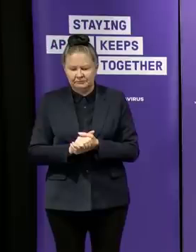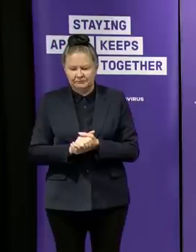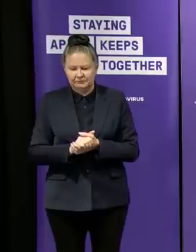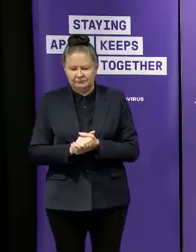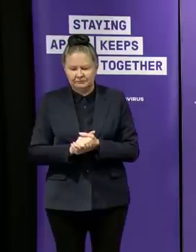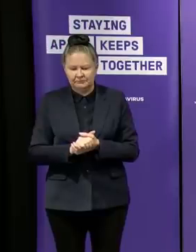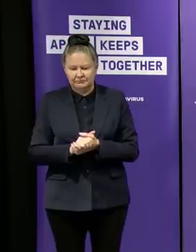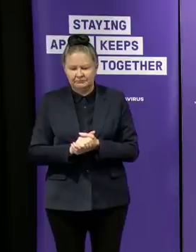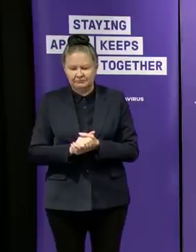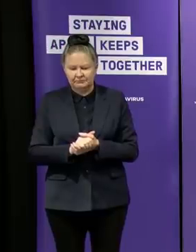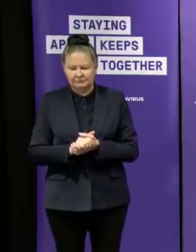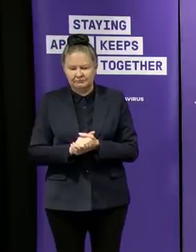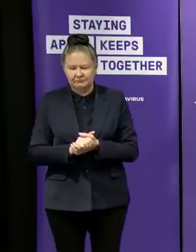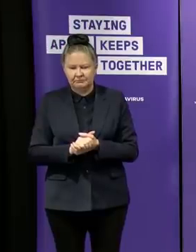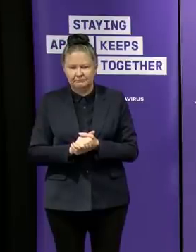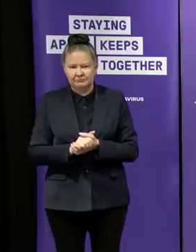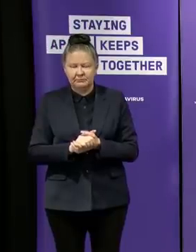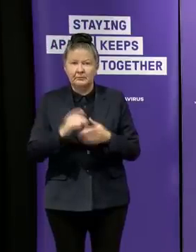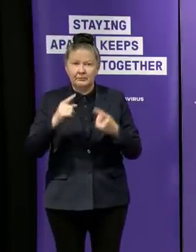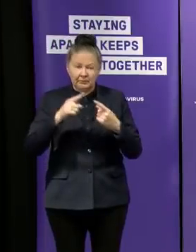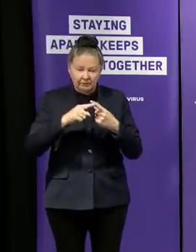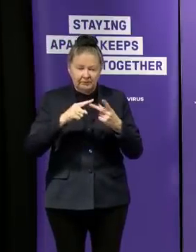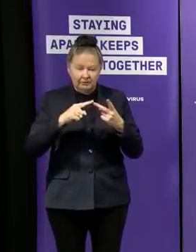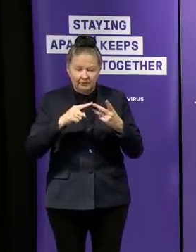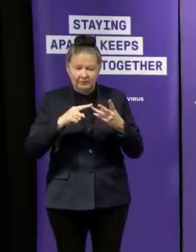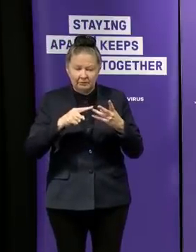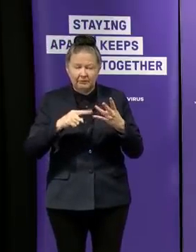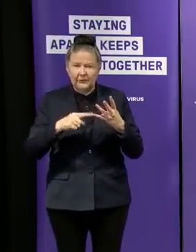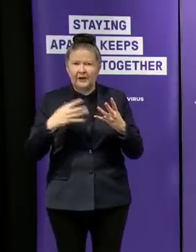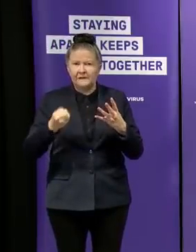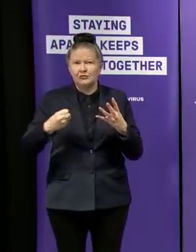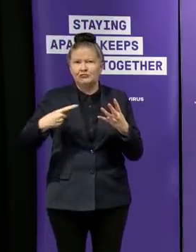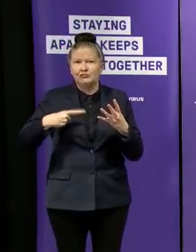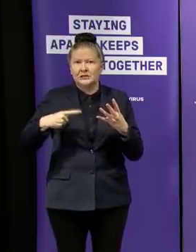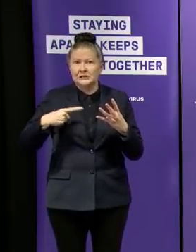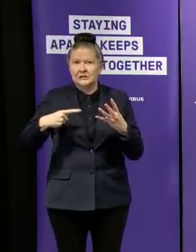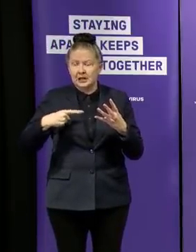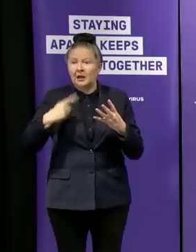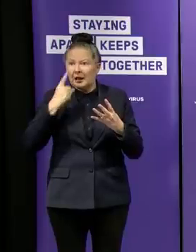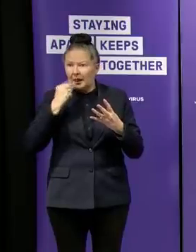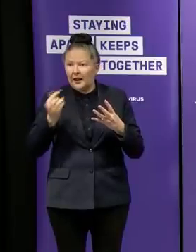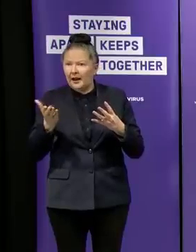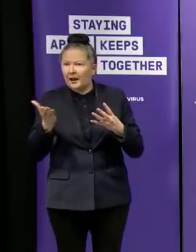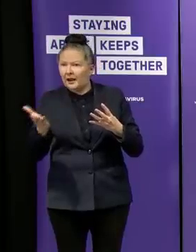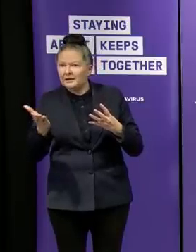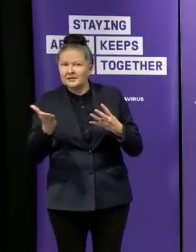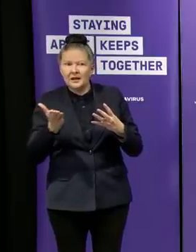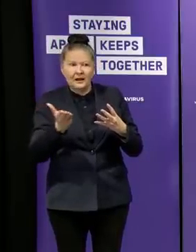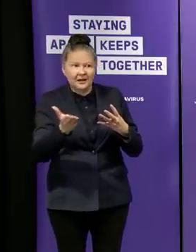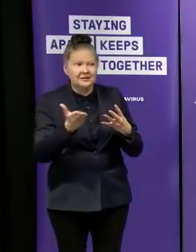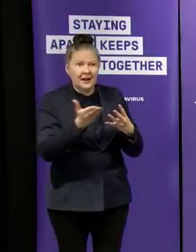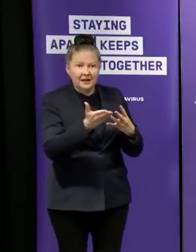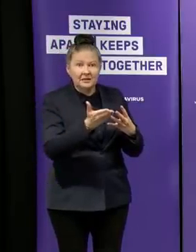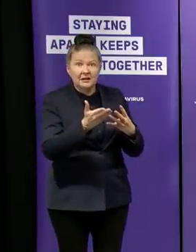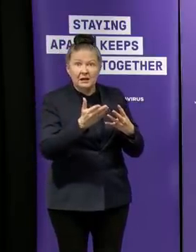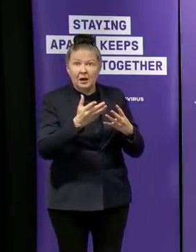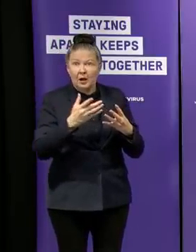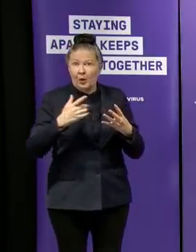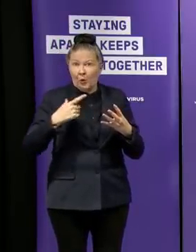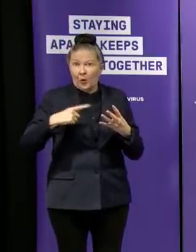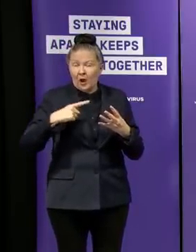the pillars that have allowed us to get to this point, that testing is such a critical part of